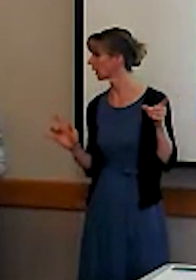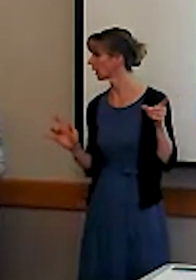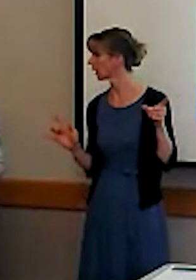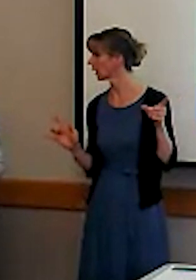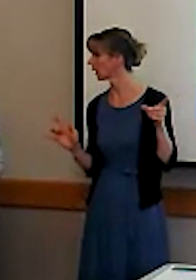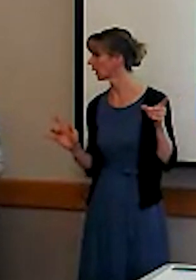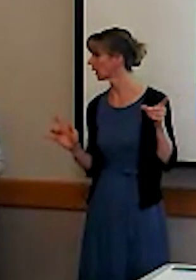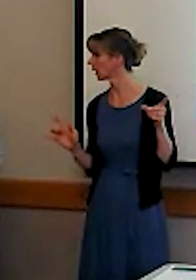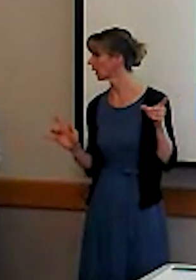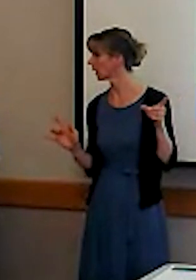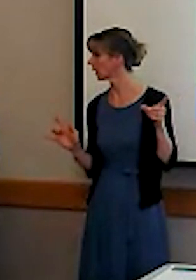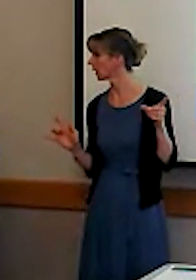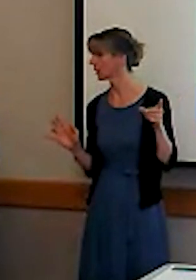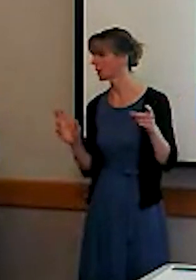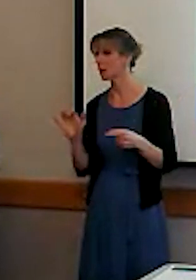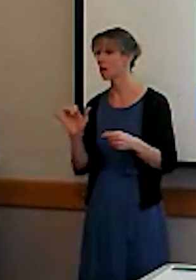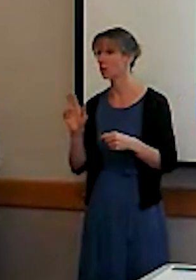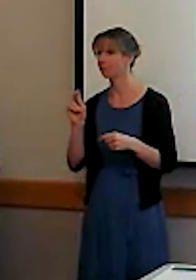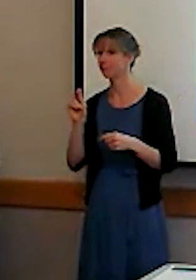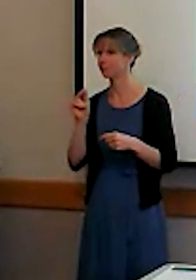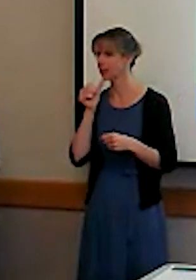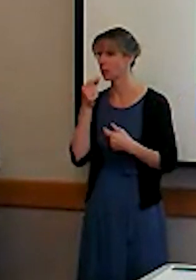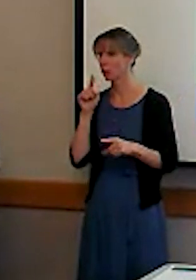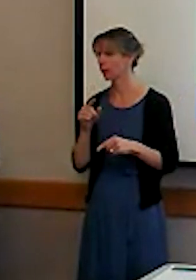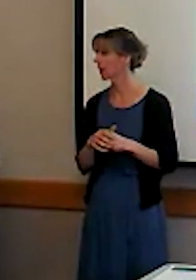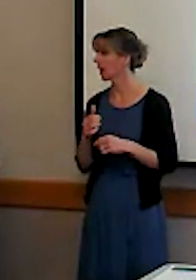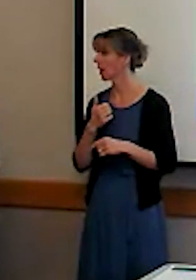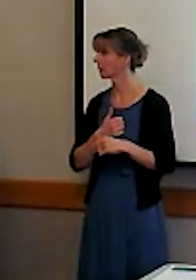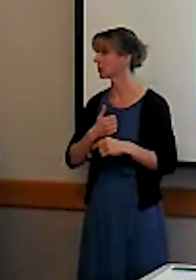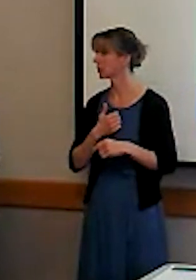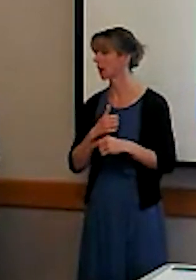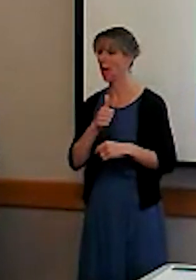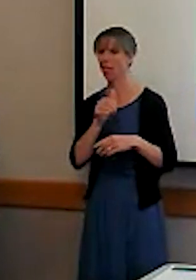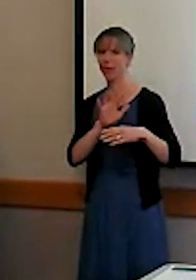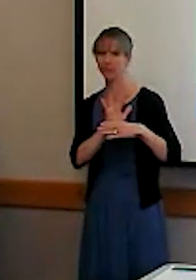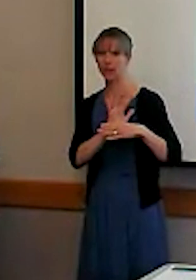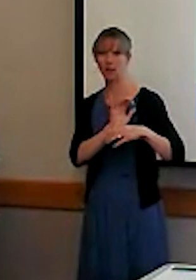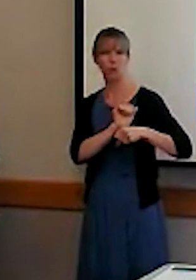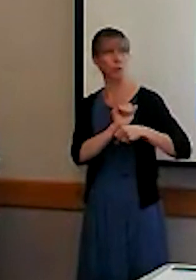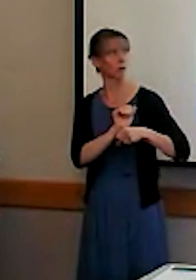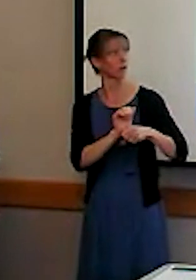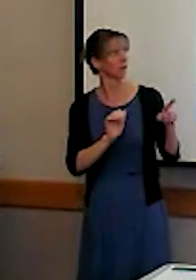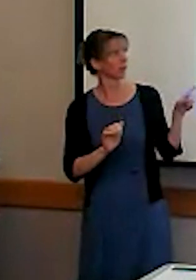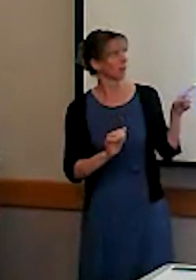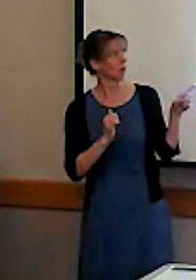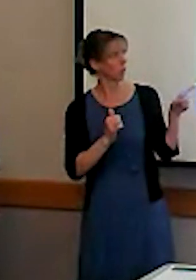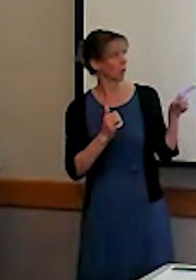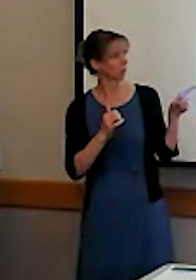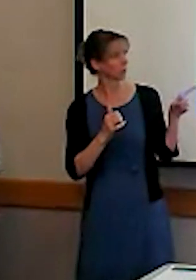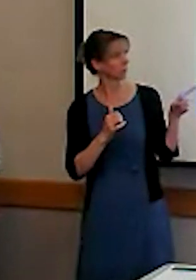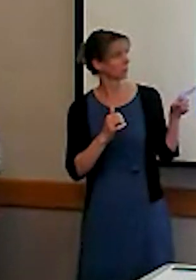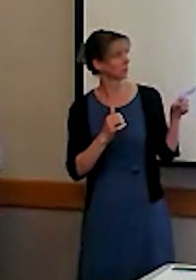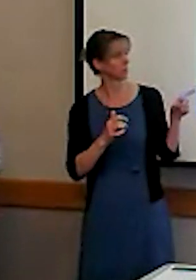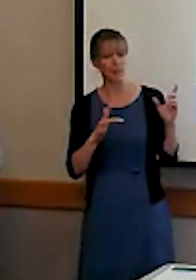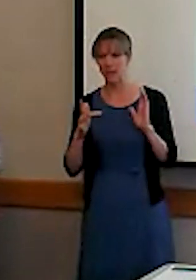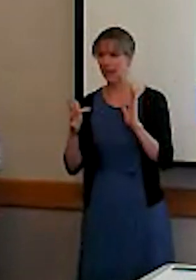Should just with one advance. Oh, Sorry, the other video's played. so that one won't. Okay. Maybe try